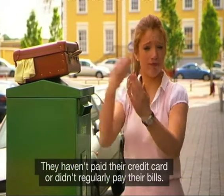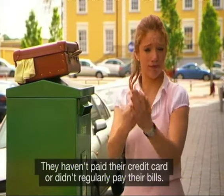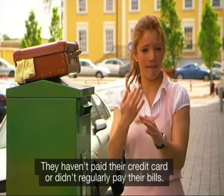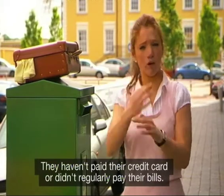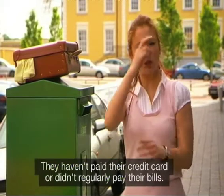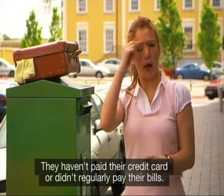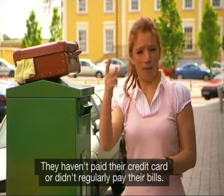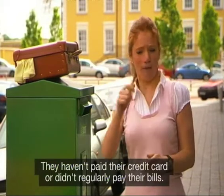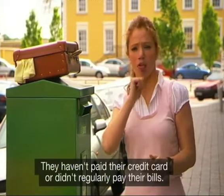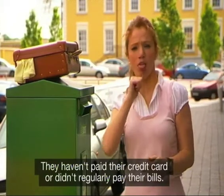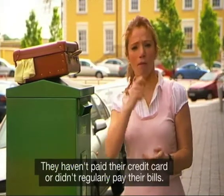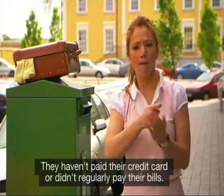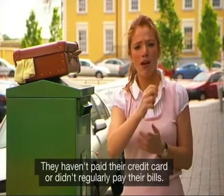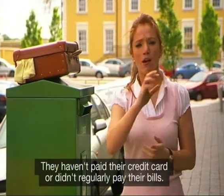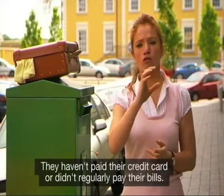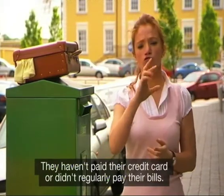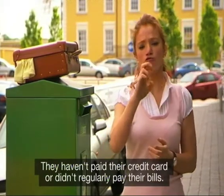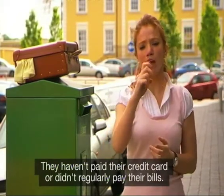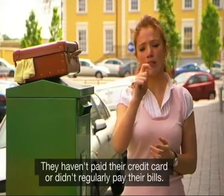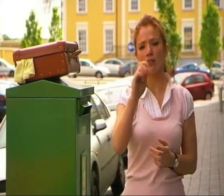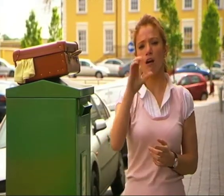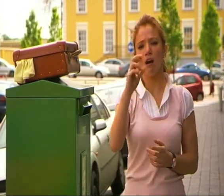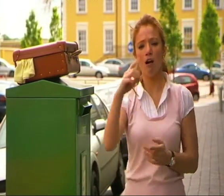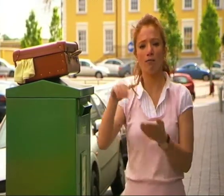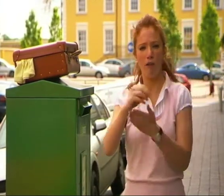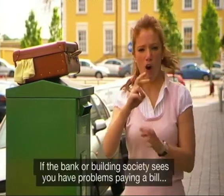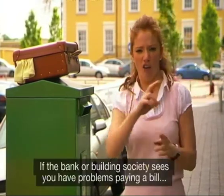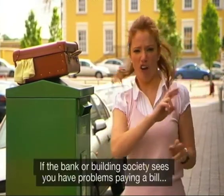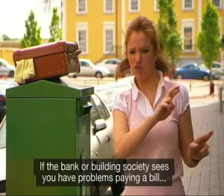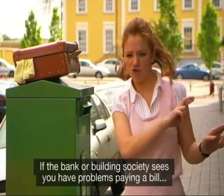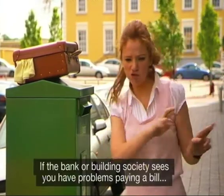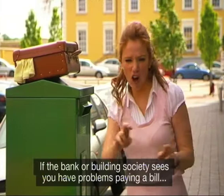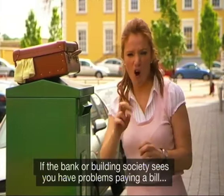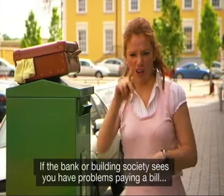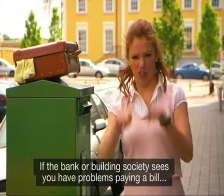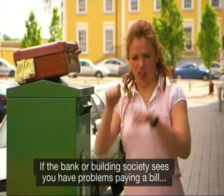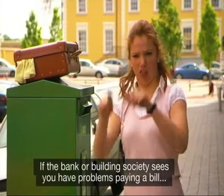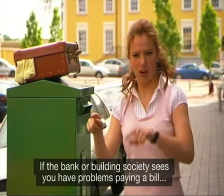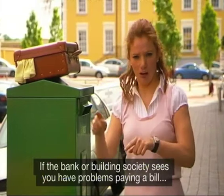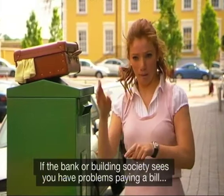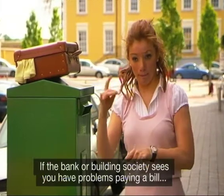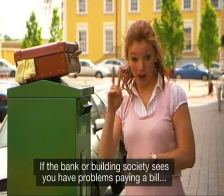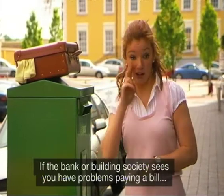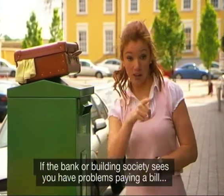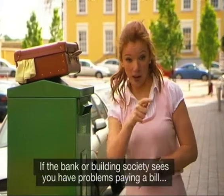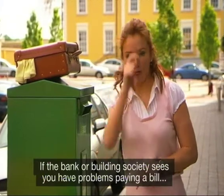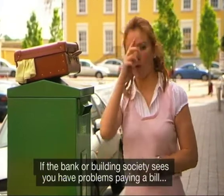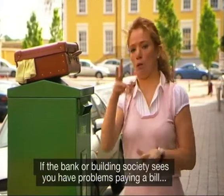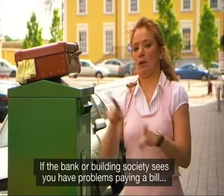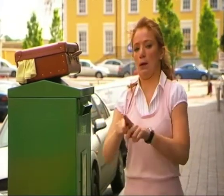bill or didn't regularly pay their bills. If the bank or building society sees you have problems paying a bill,